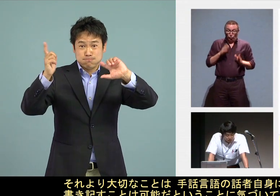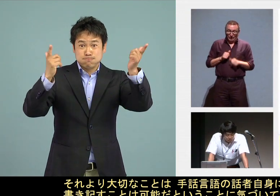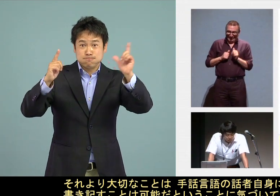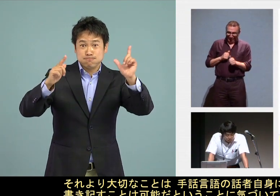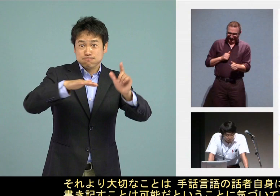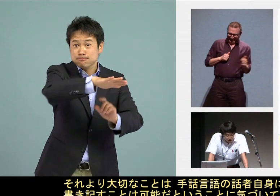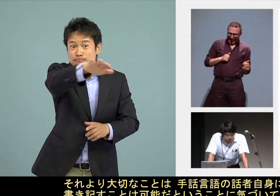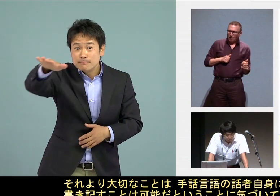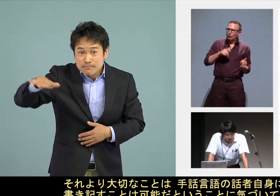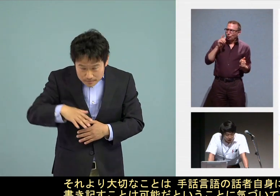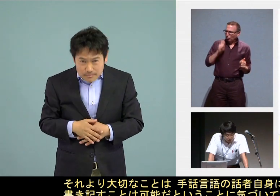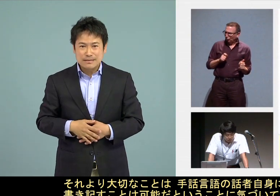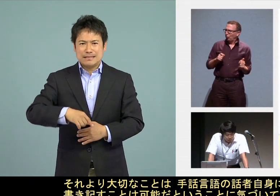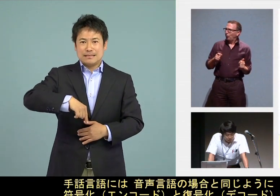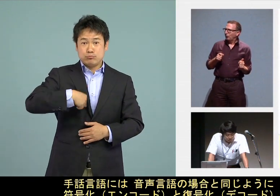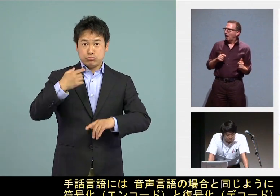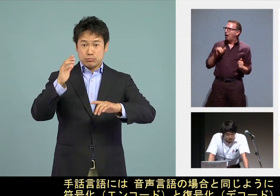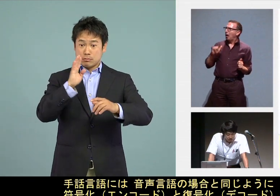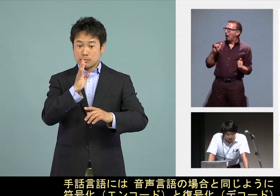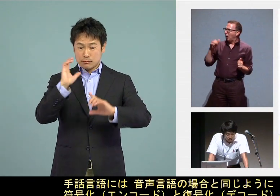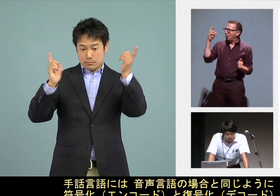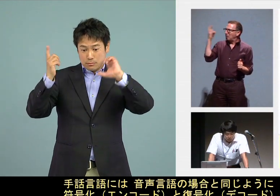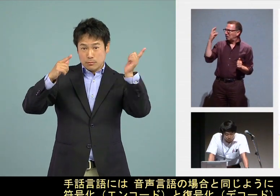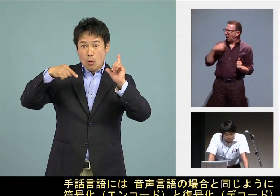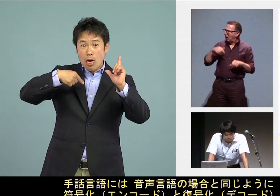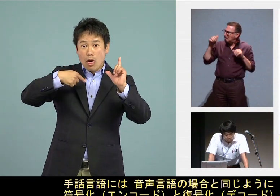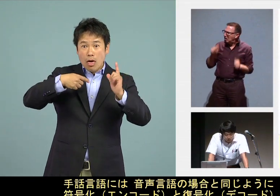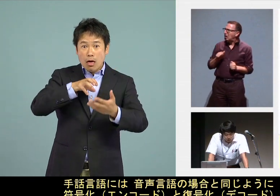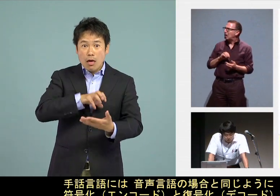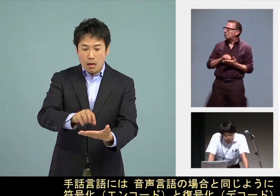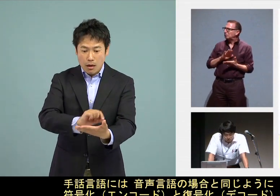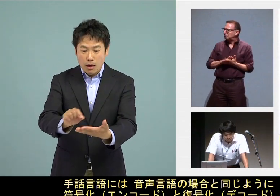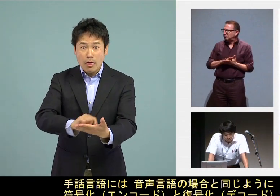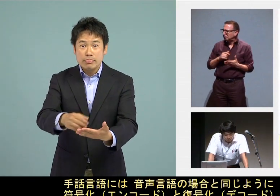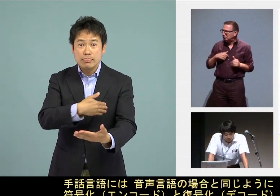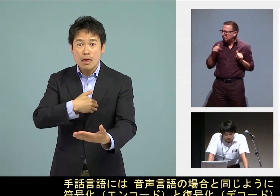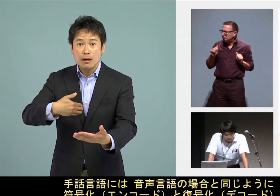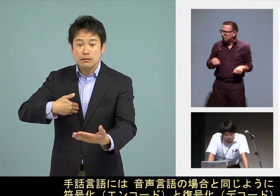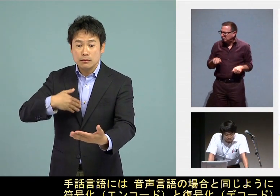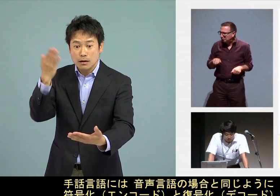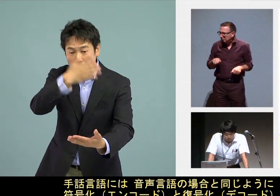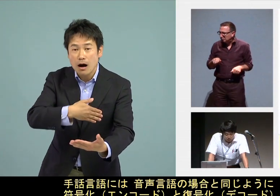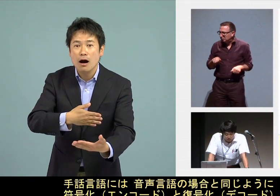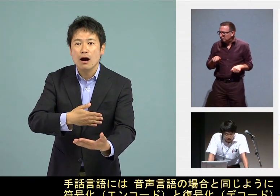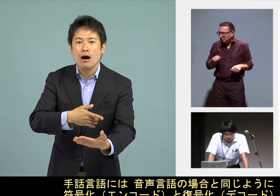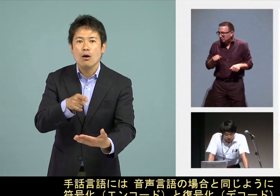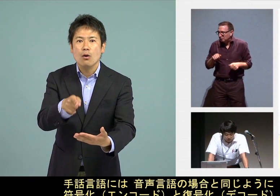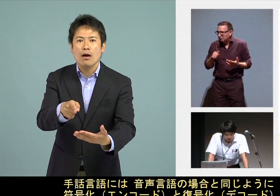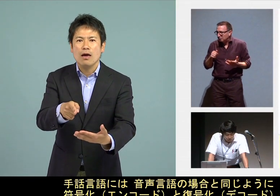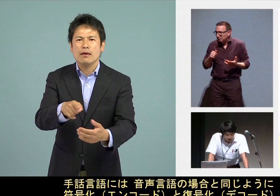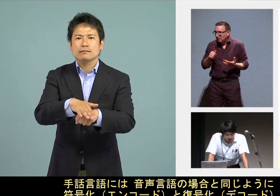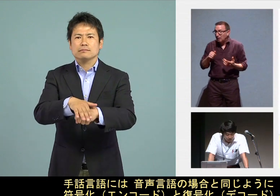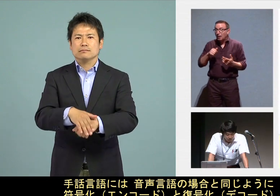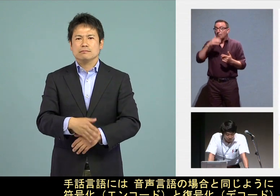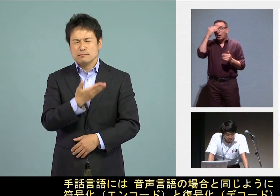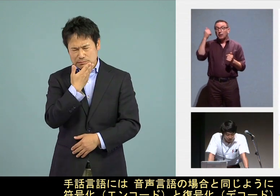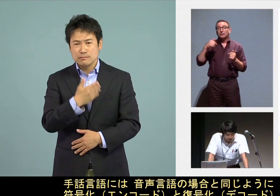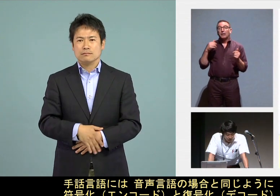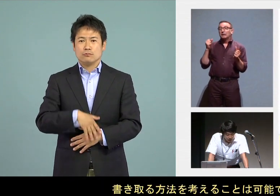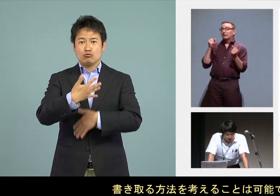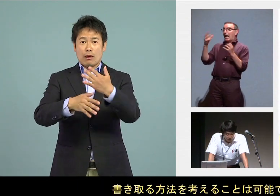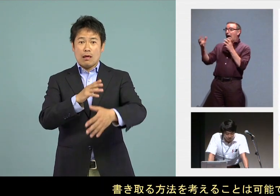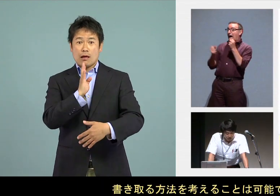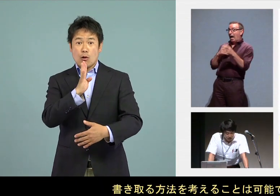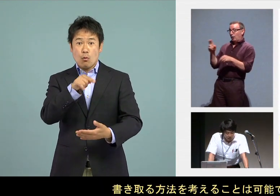it is possible to write their language, because a sign language use also involves process of encoding and